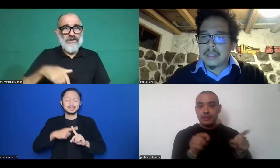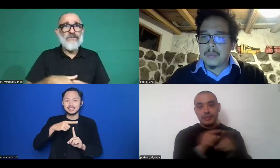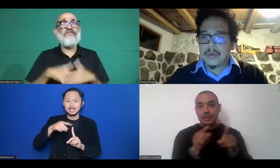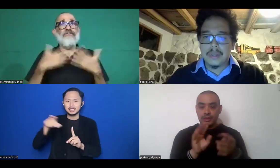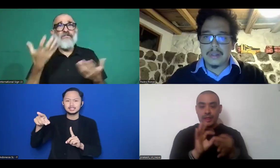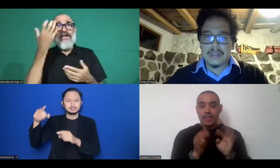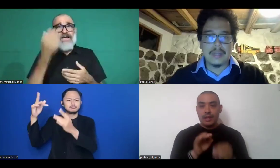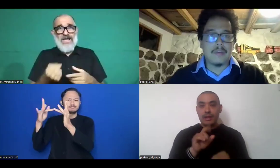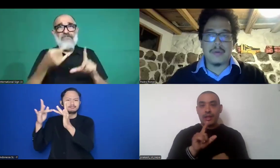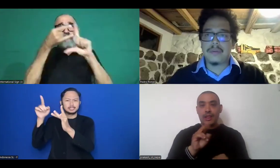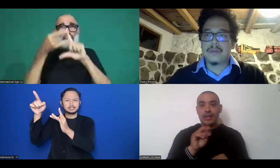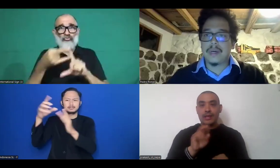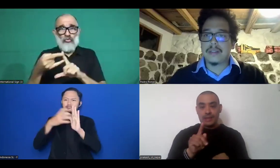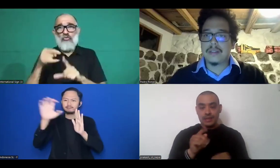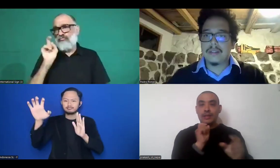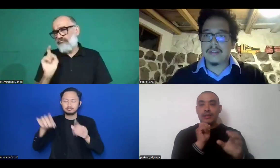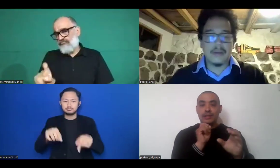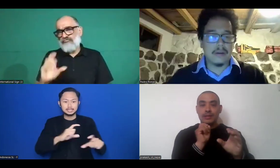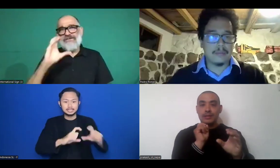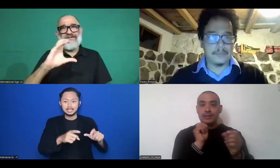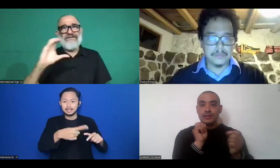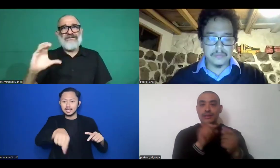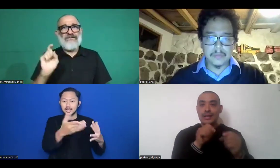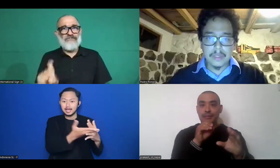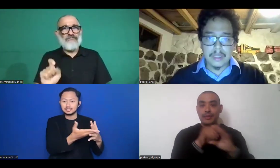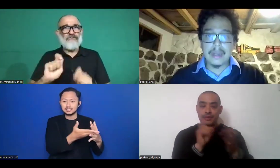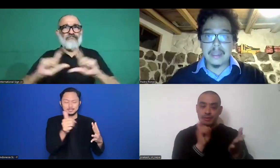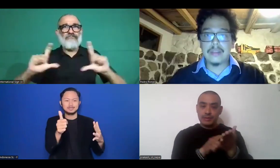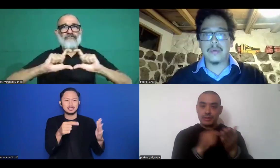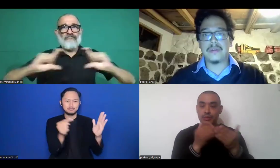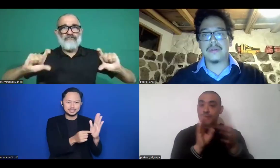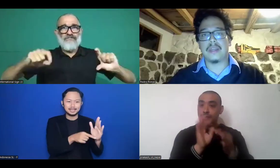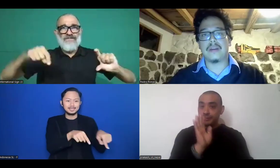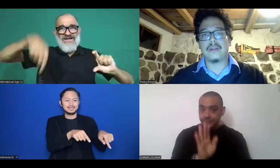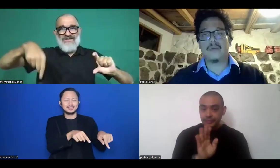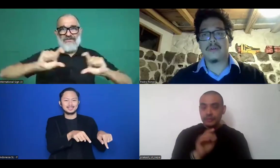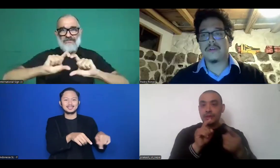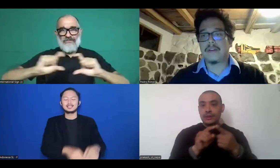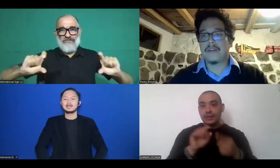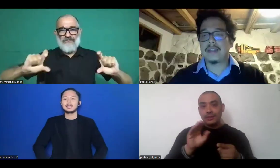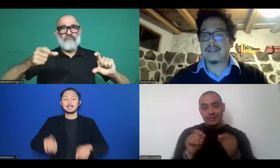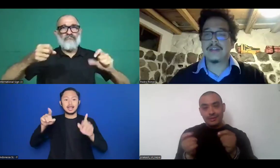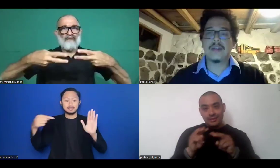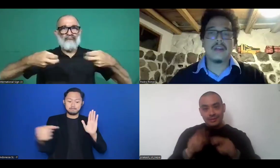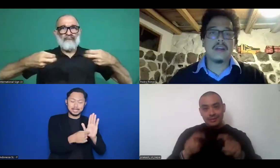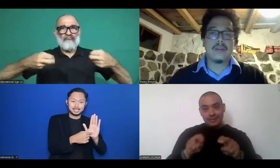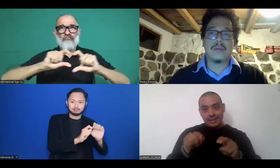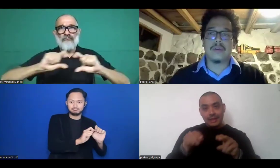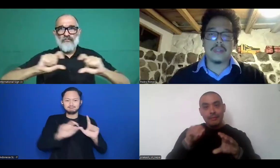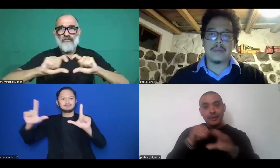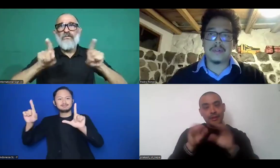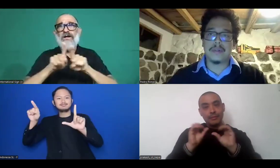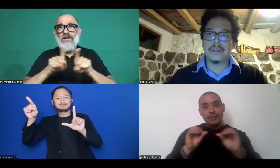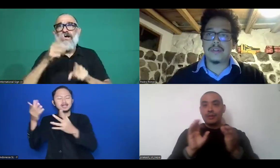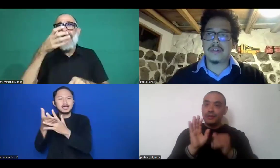it can be posted in the chat for people to access it. And in the browser link, you also have access to